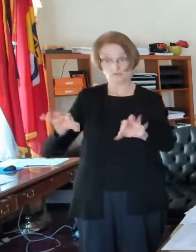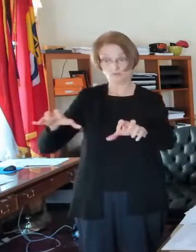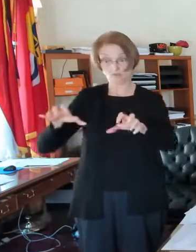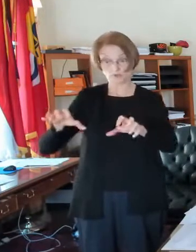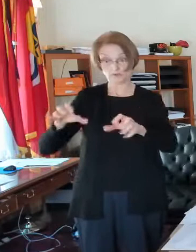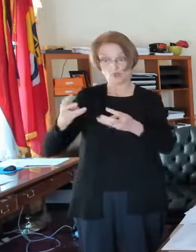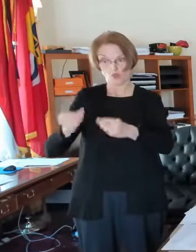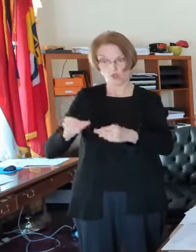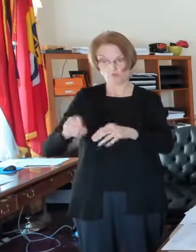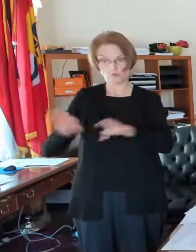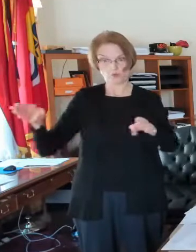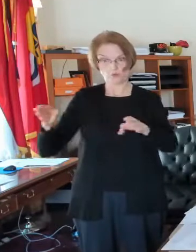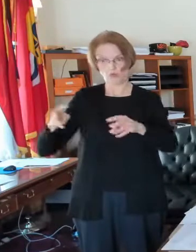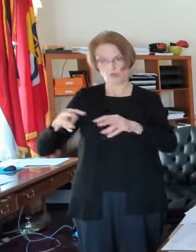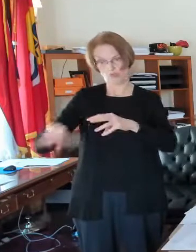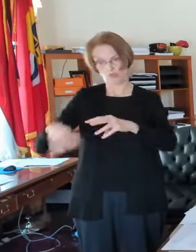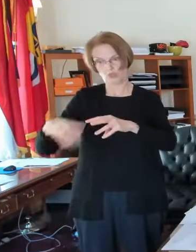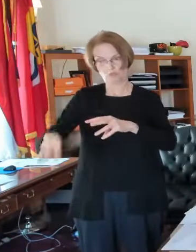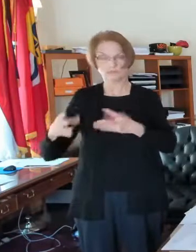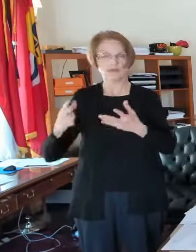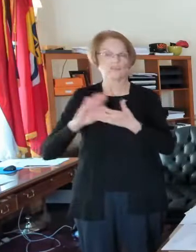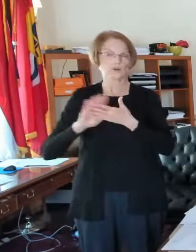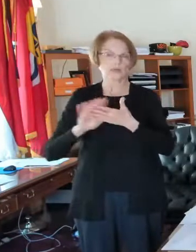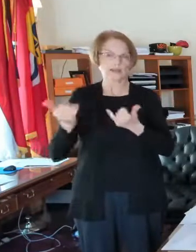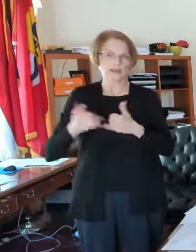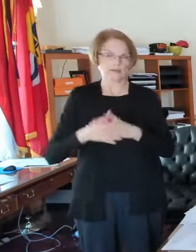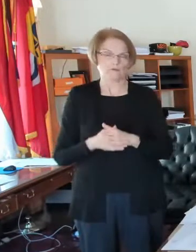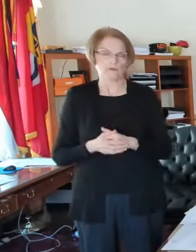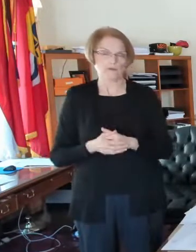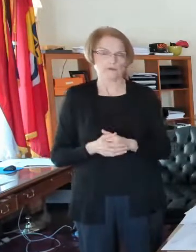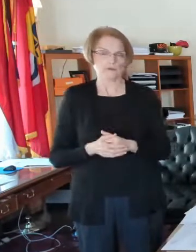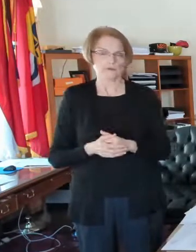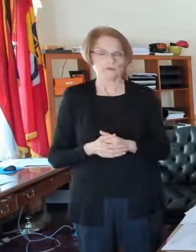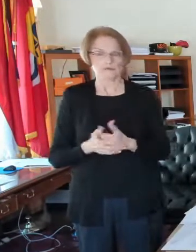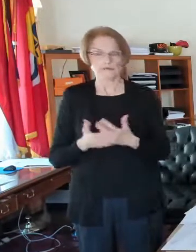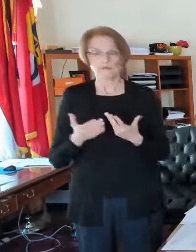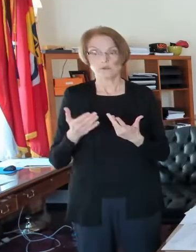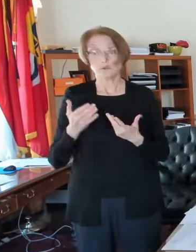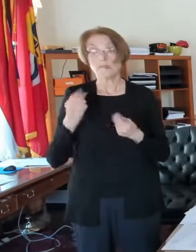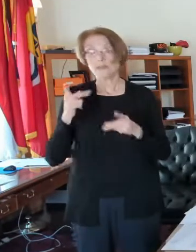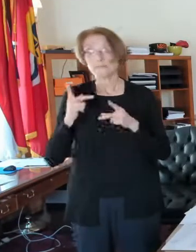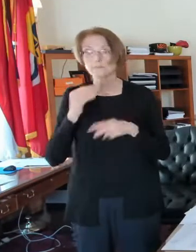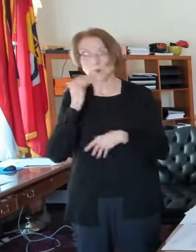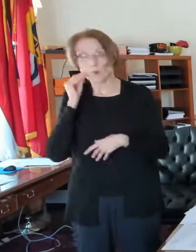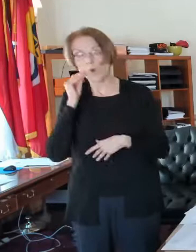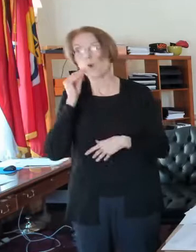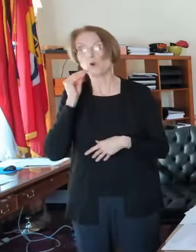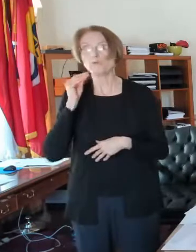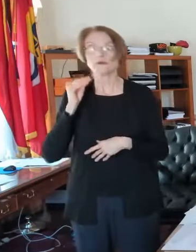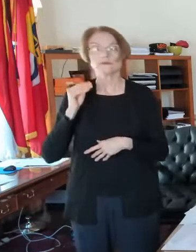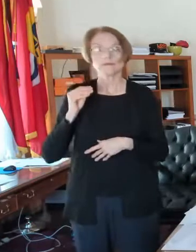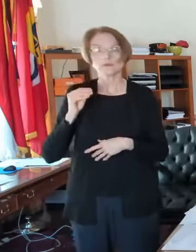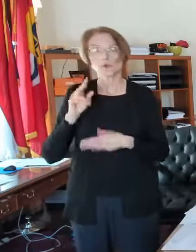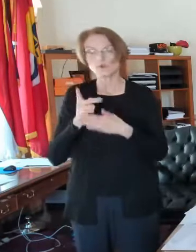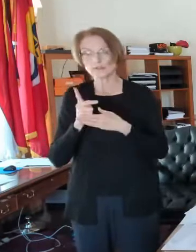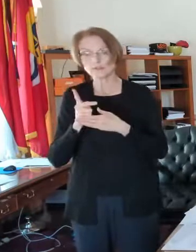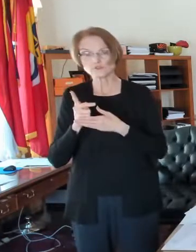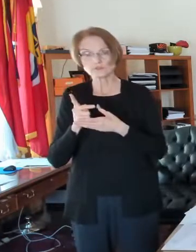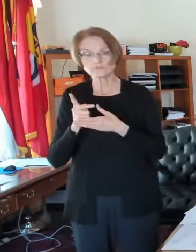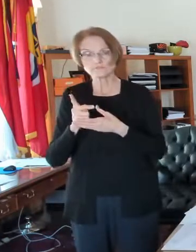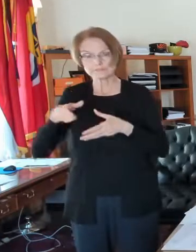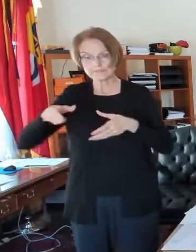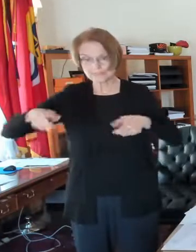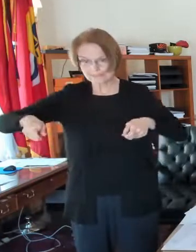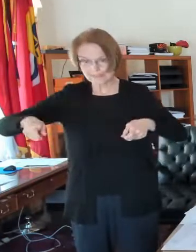that up now. So I know lots of people who've, the pipes under their kitchen sink broke. And so I think